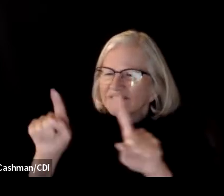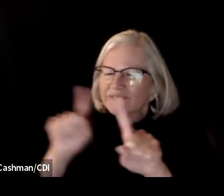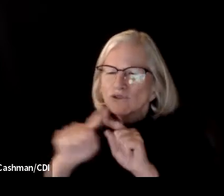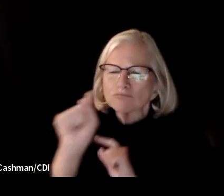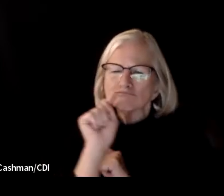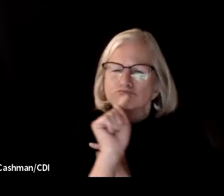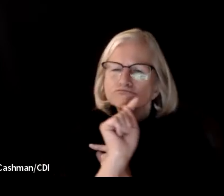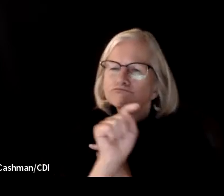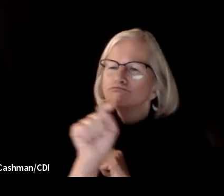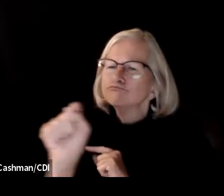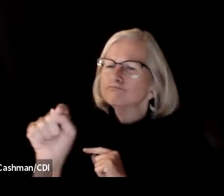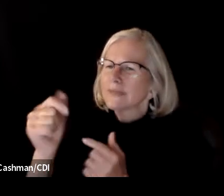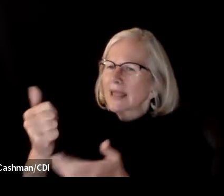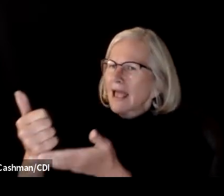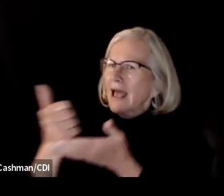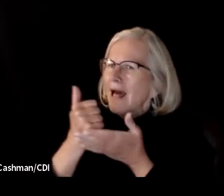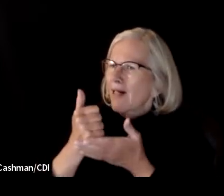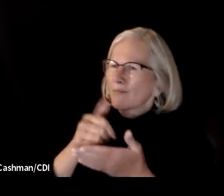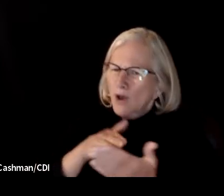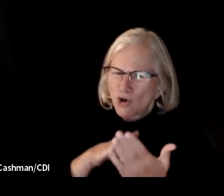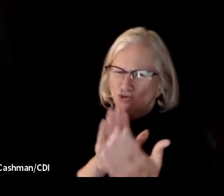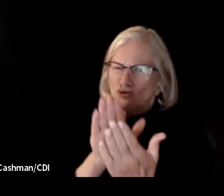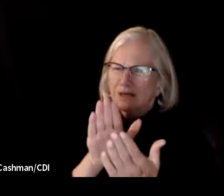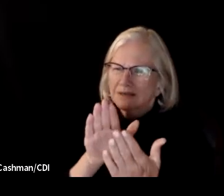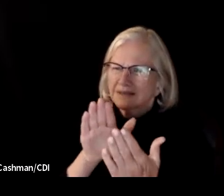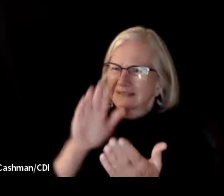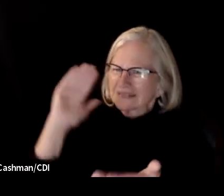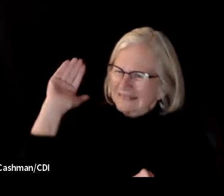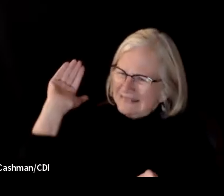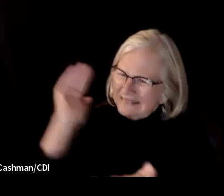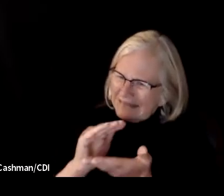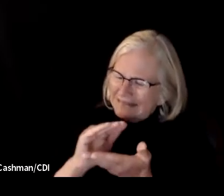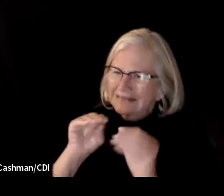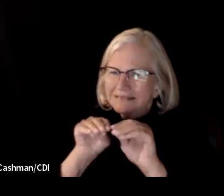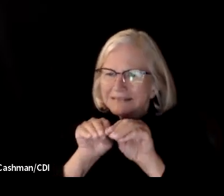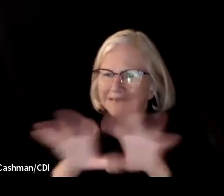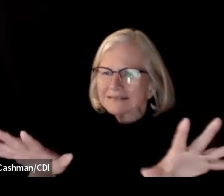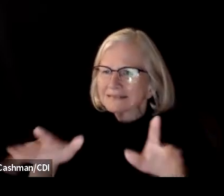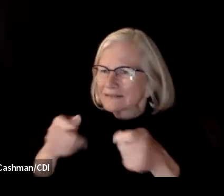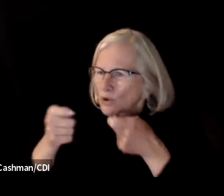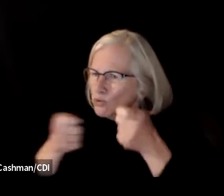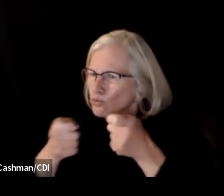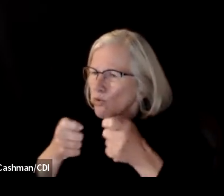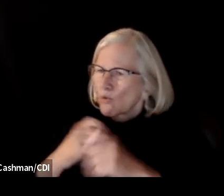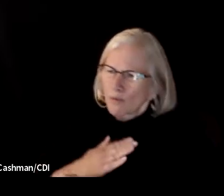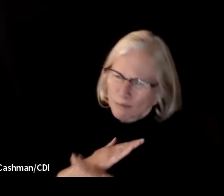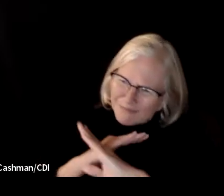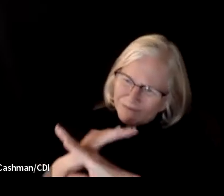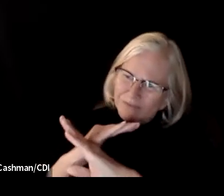address transmission and mitigation as they prepare for the upcoming school year.